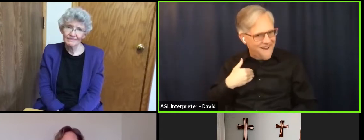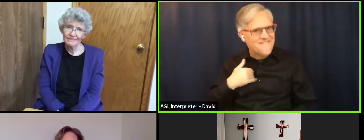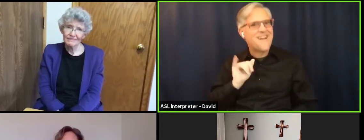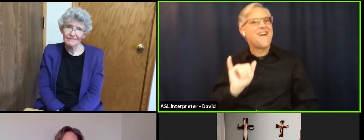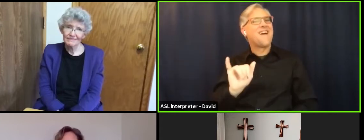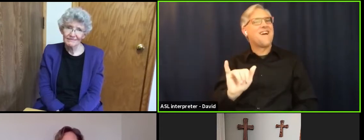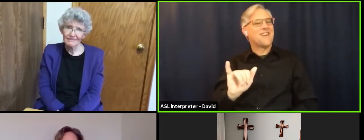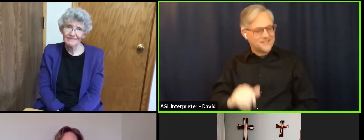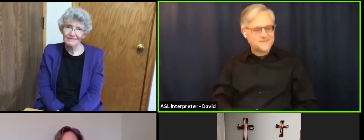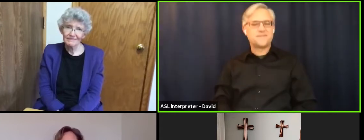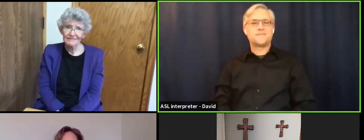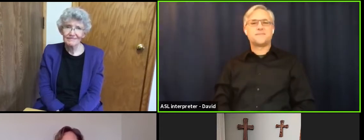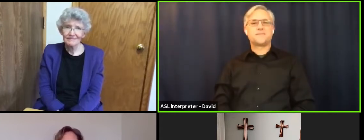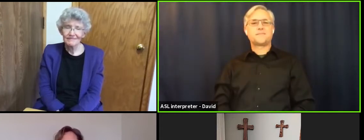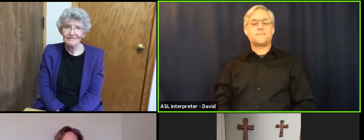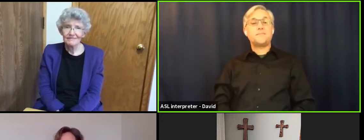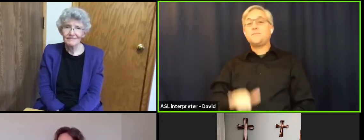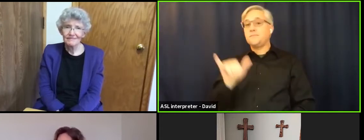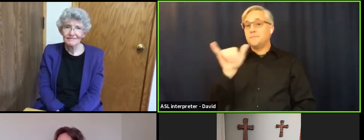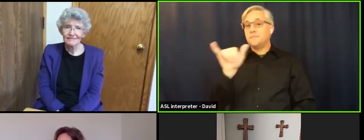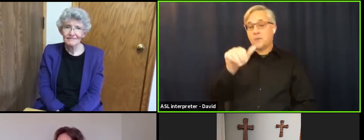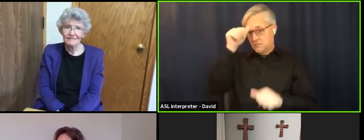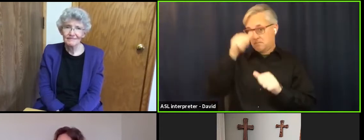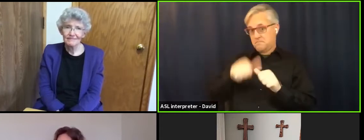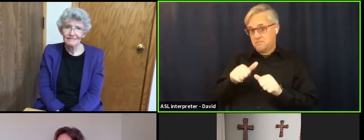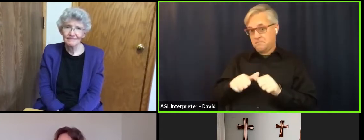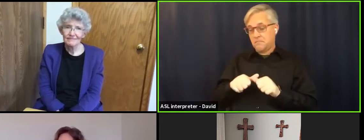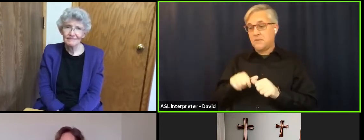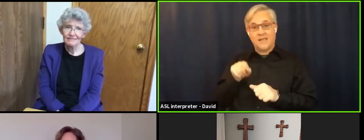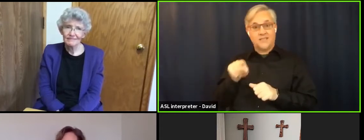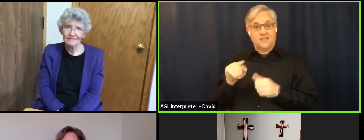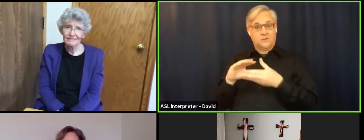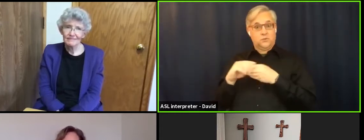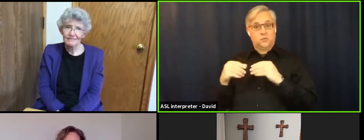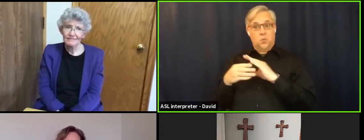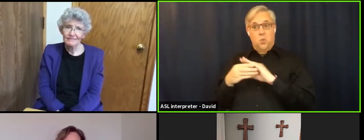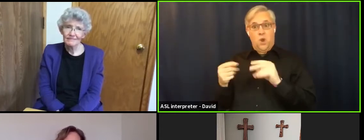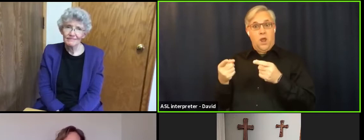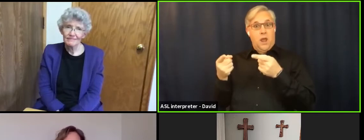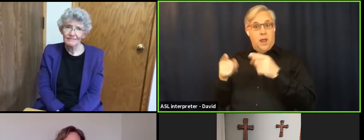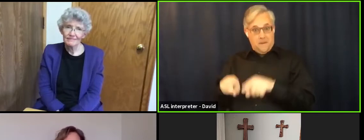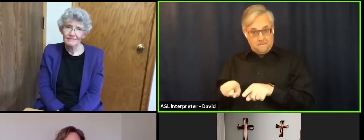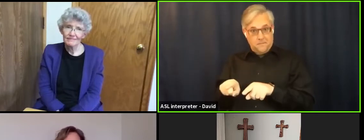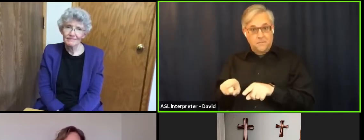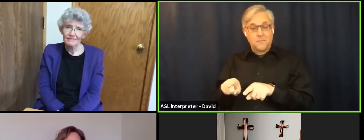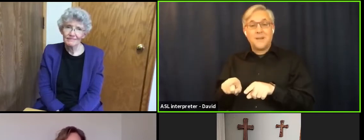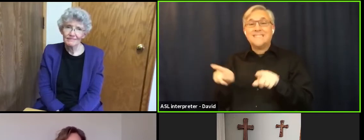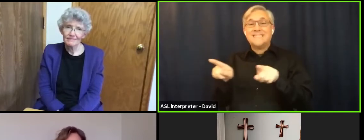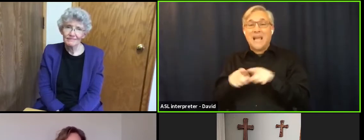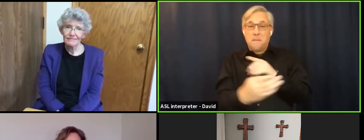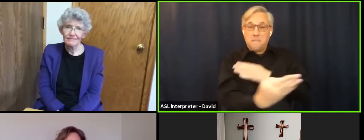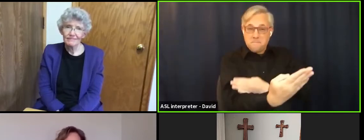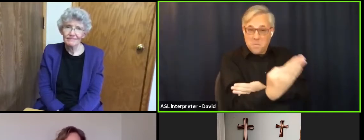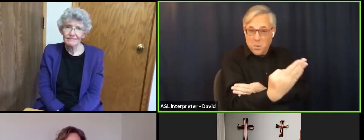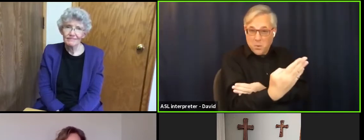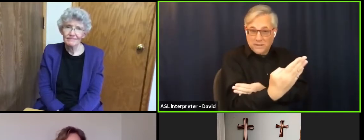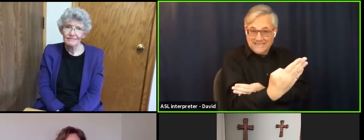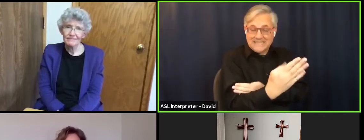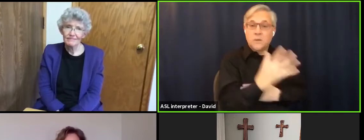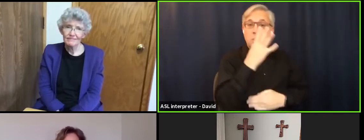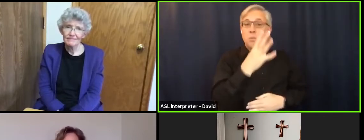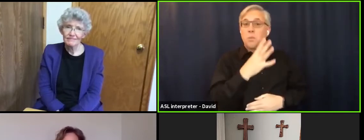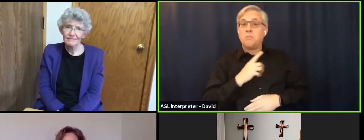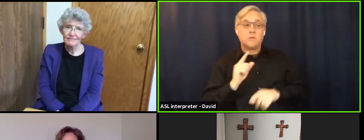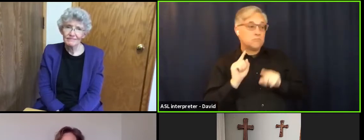a reminder that this story happens on the same day as the women discover the tomb is